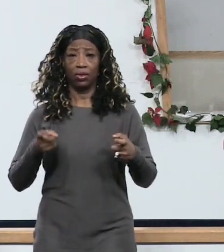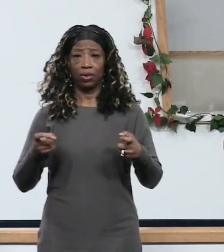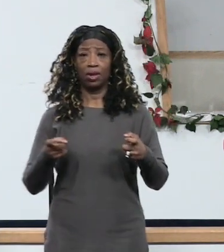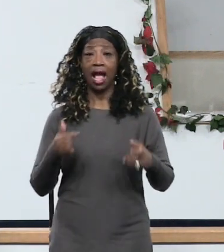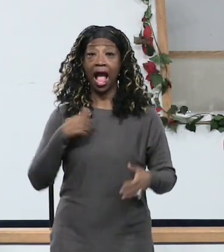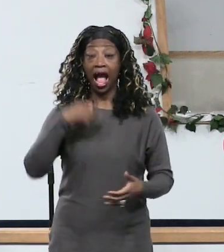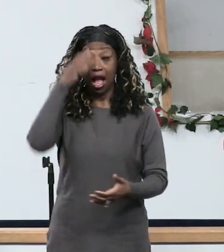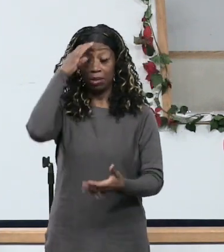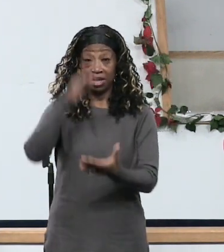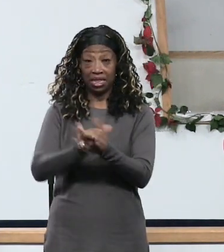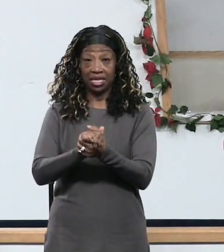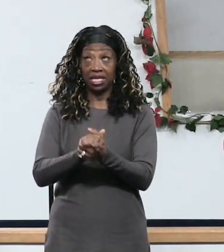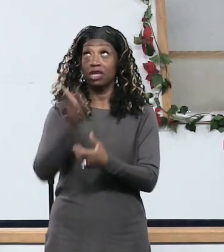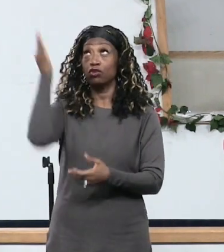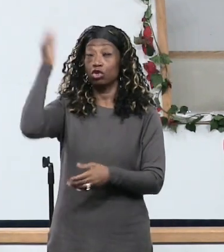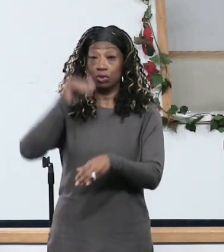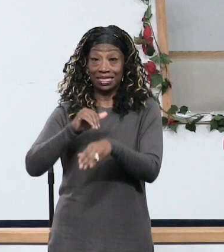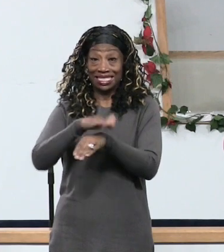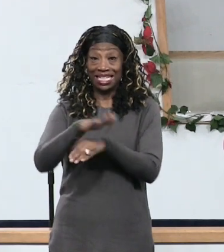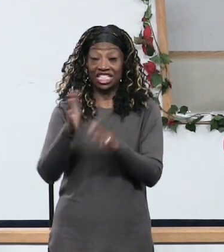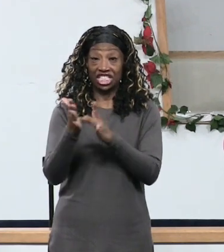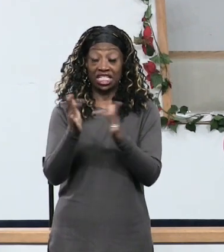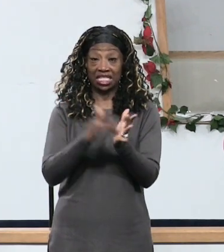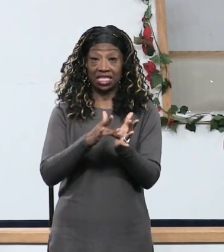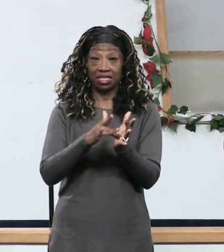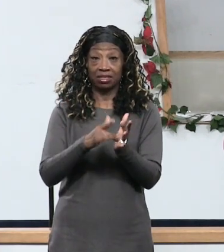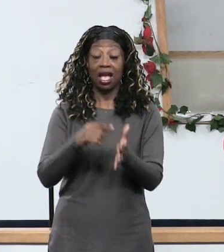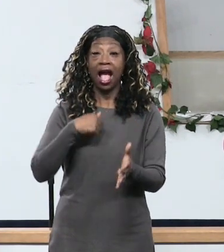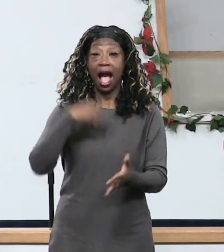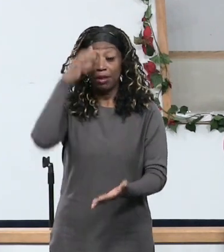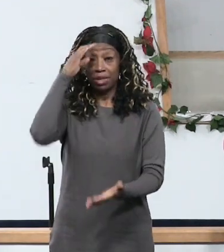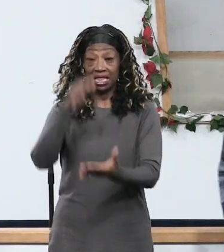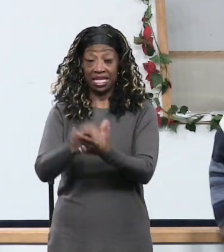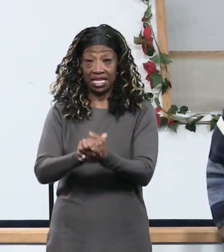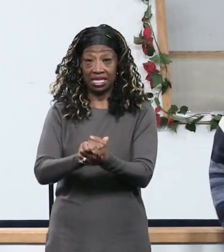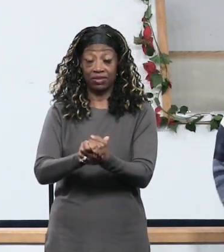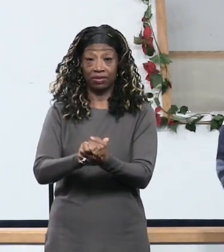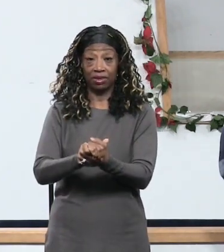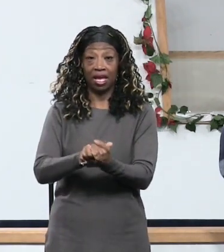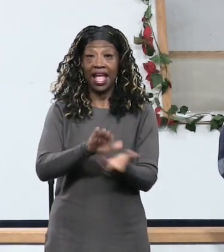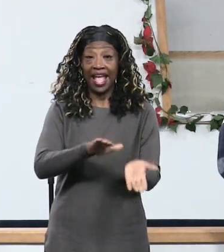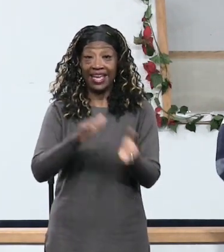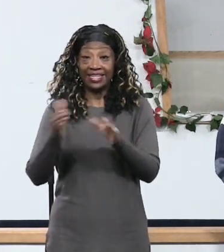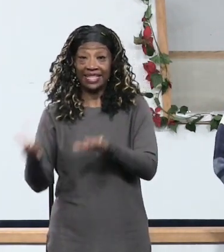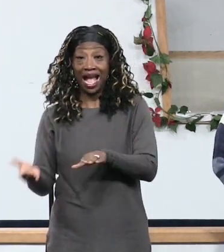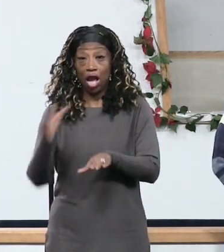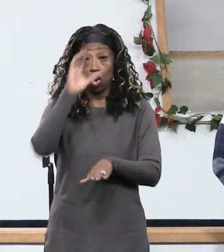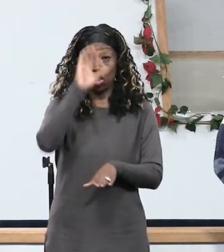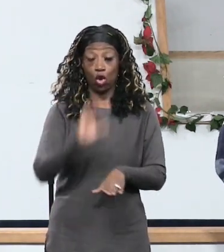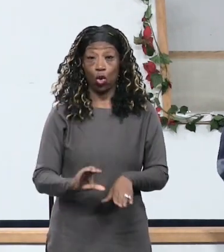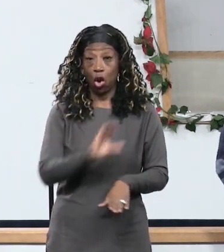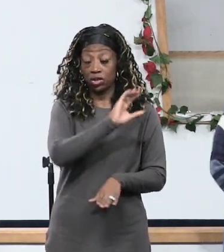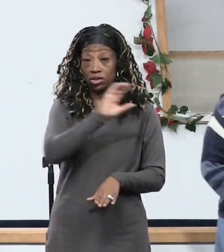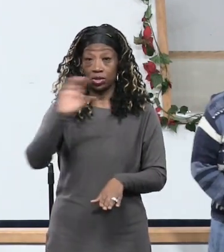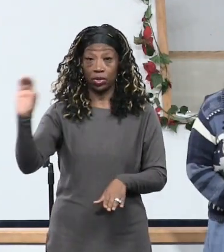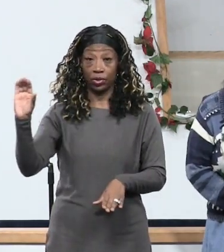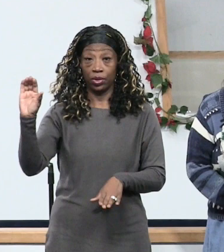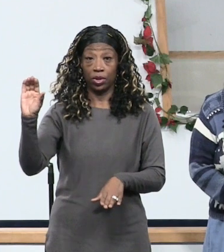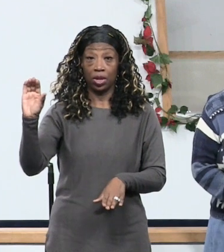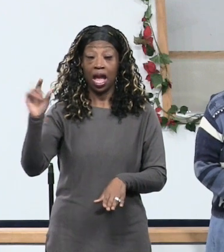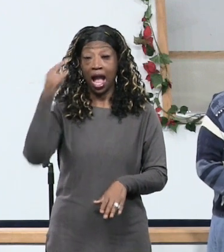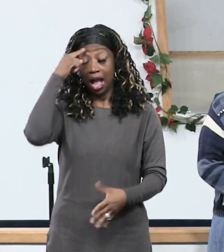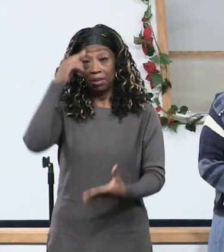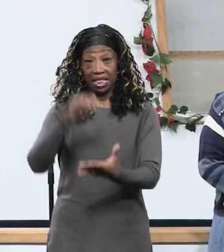I believe you sent Jesus. I believe he died on the cross.